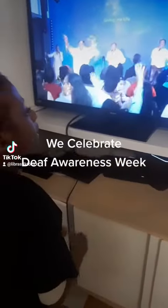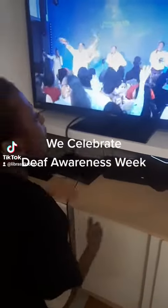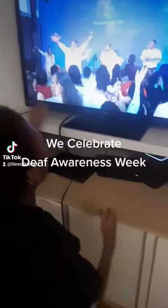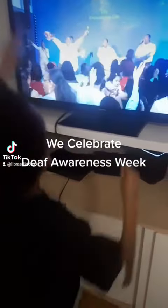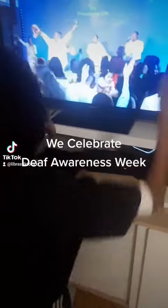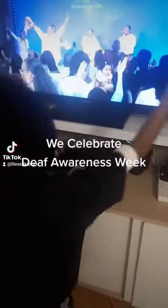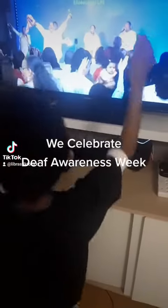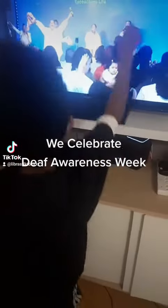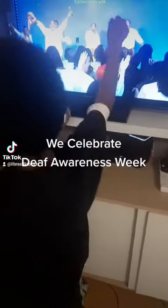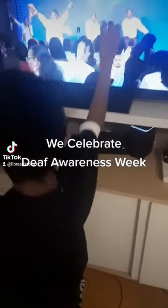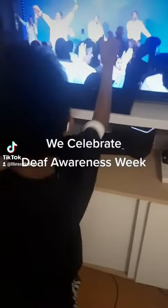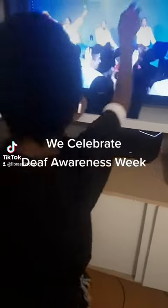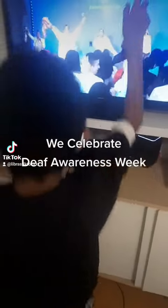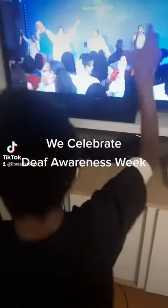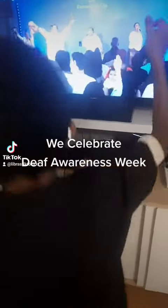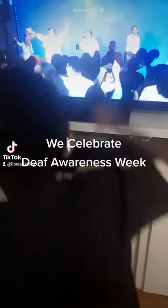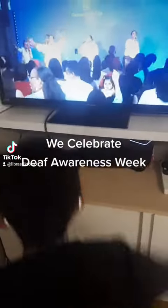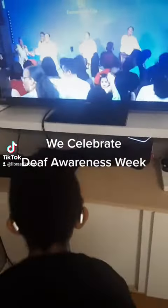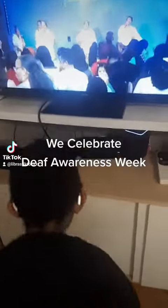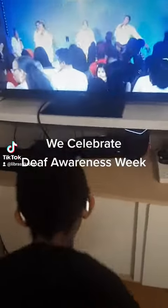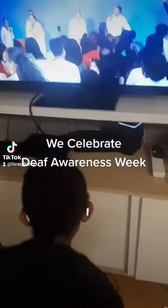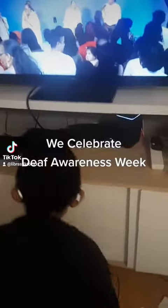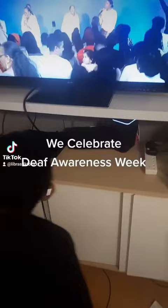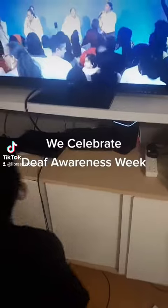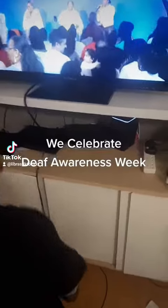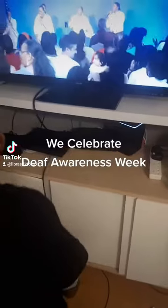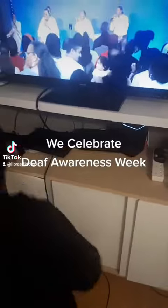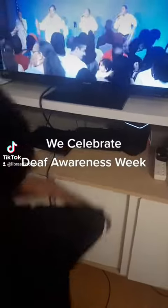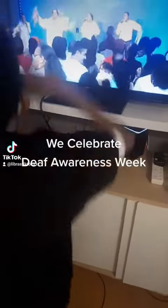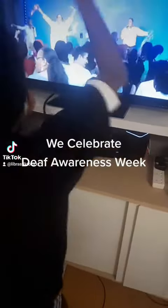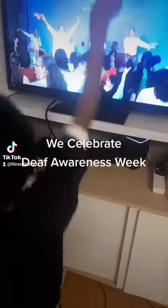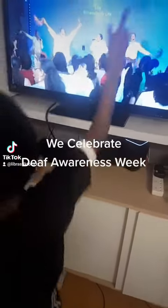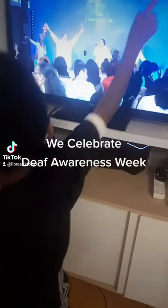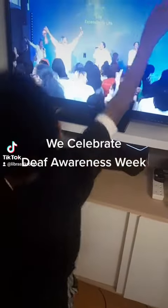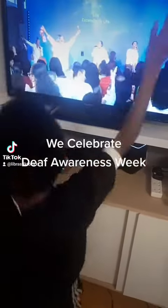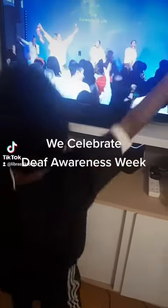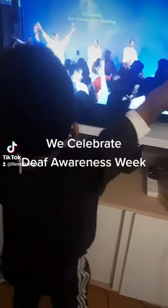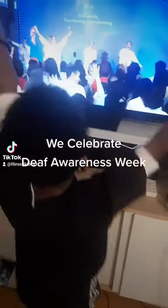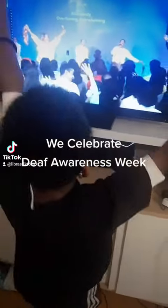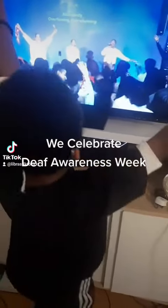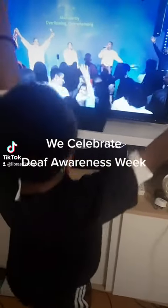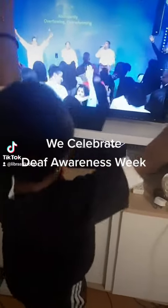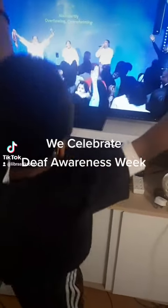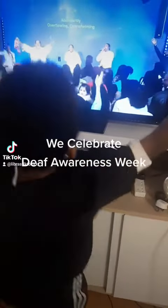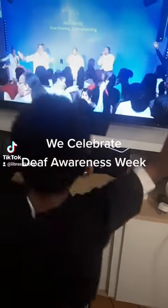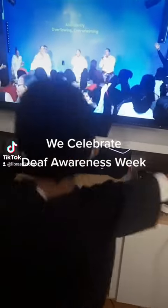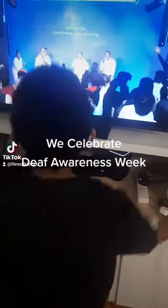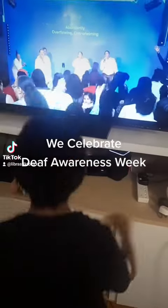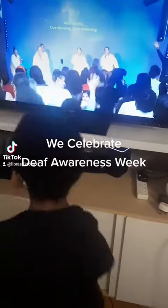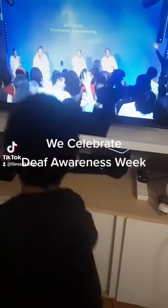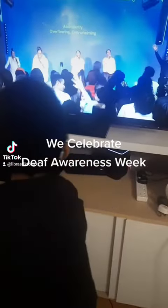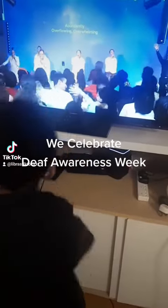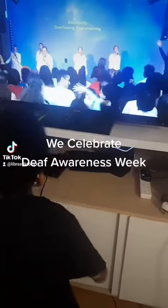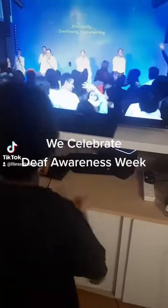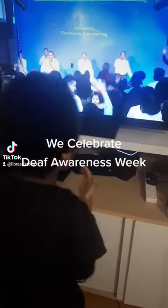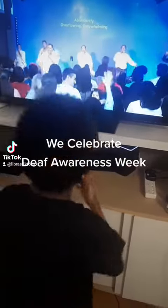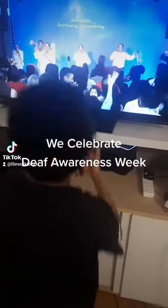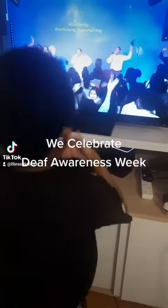When the sharpest words wanna cut you down, gonna send a bird down a dry